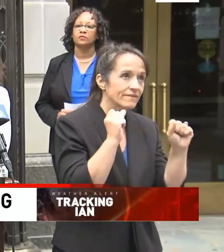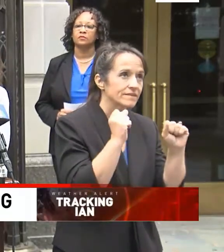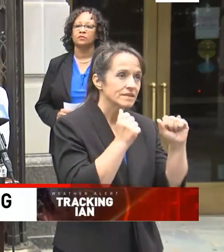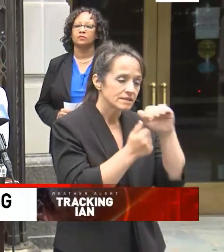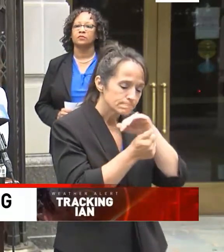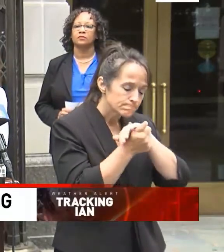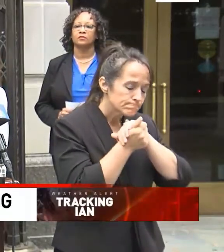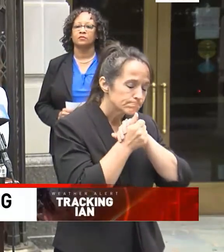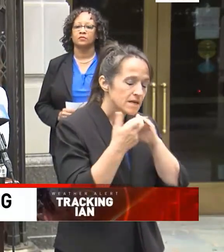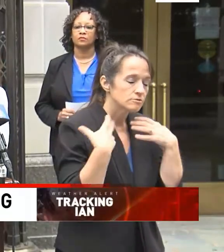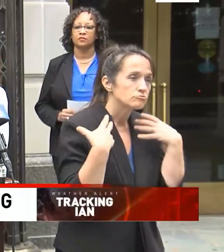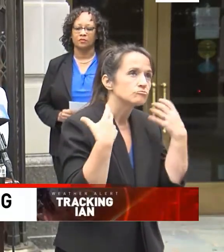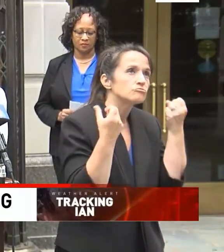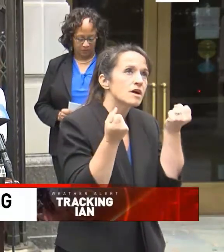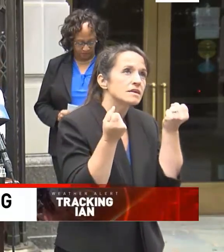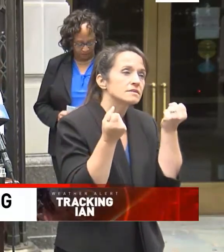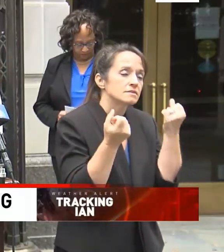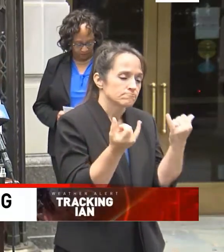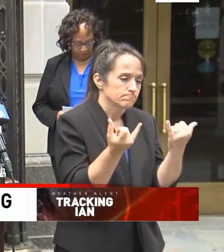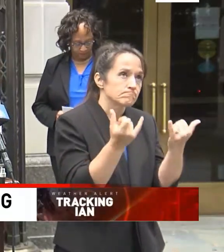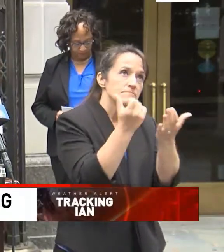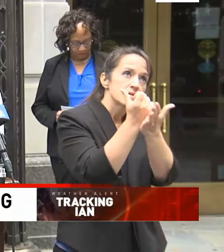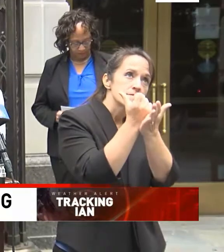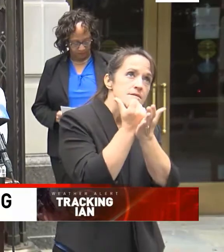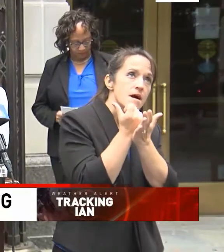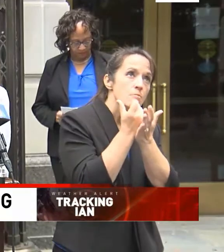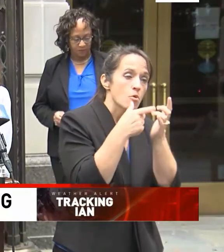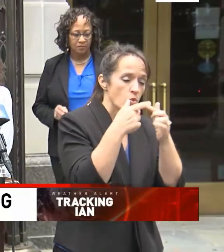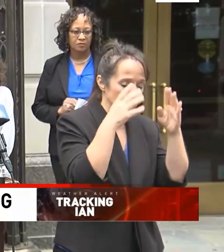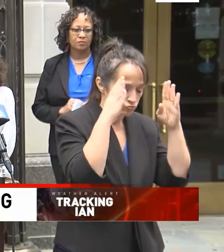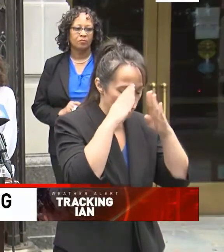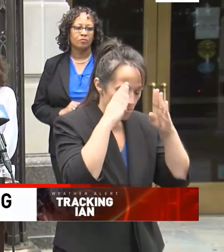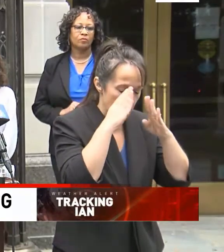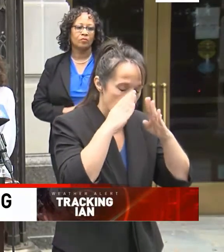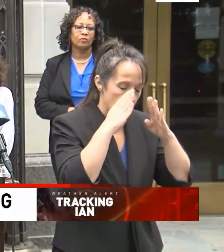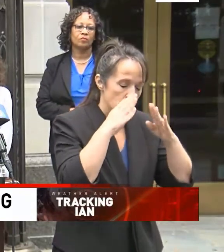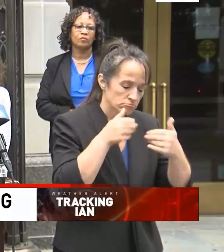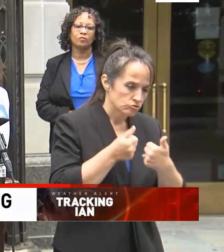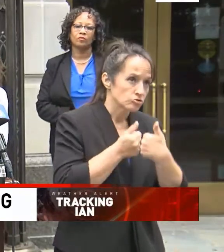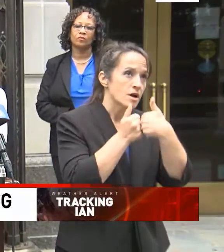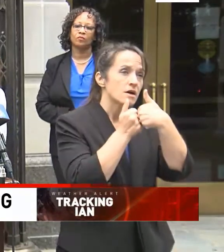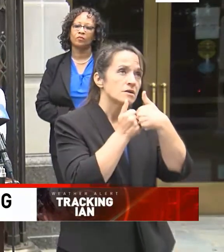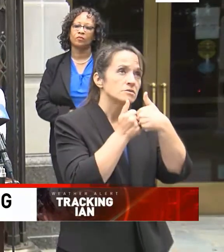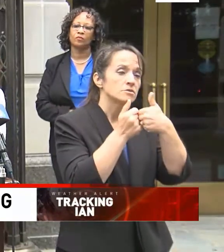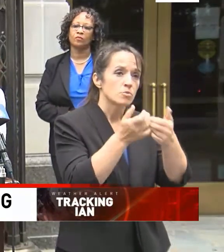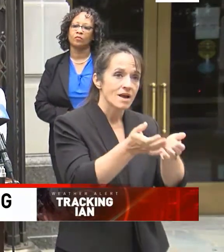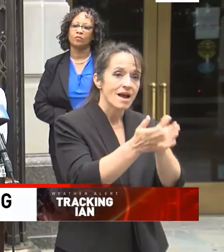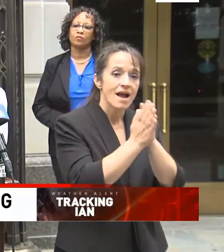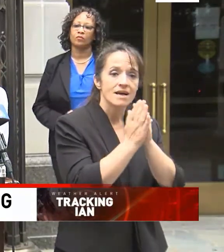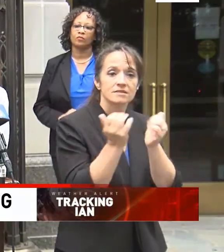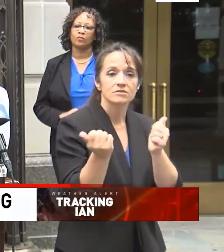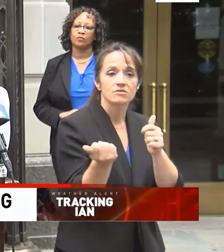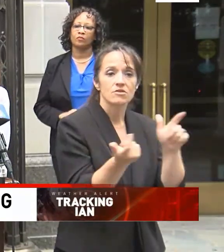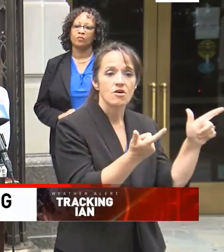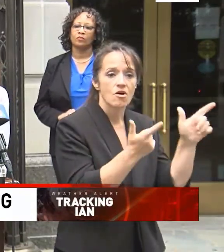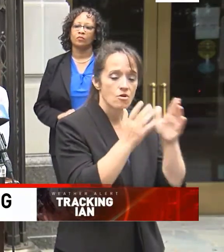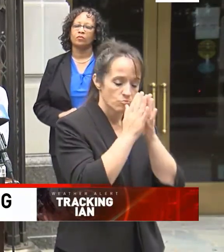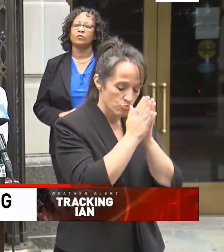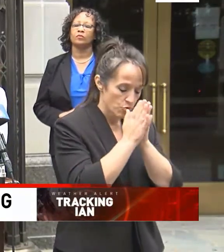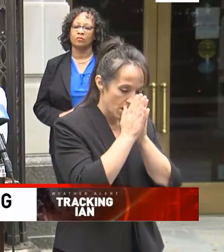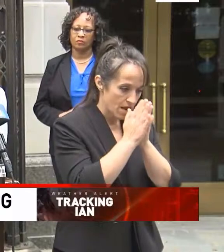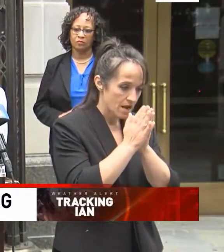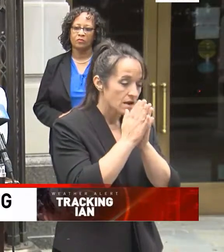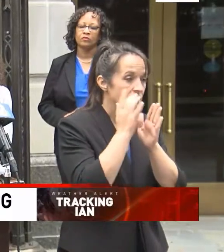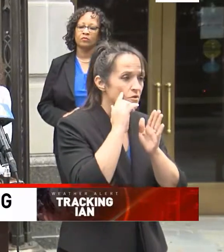a very present help in time of trouble. And we ask for everyone's prayers, for those